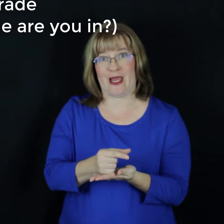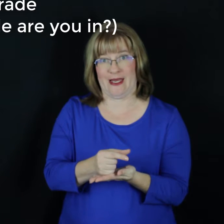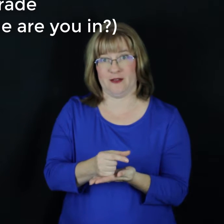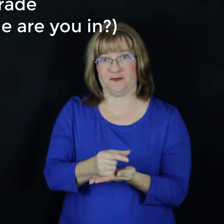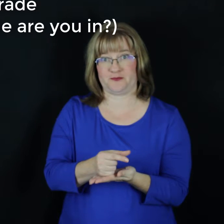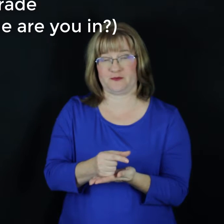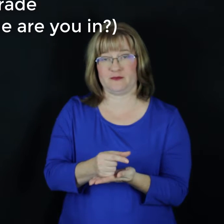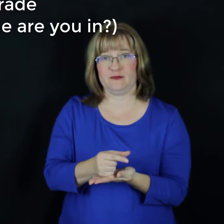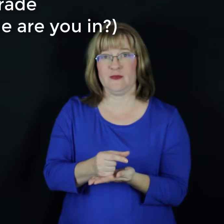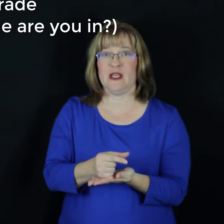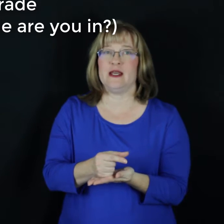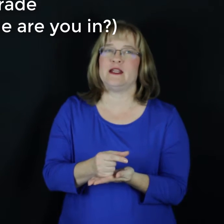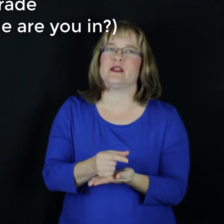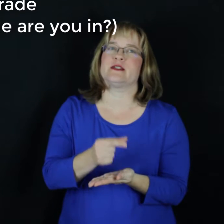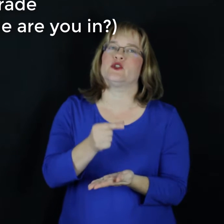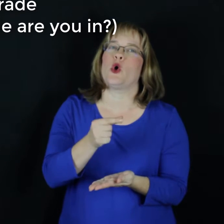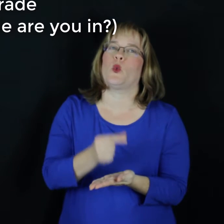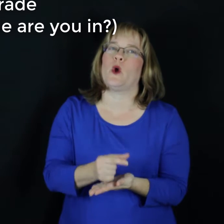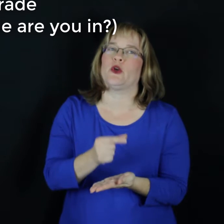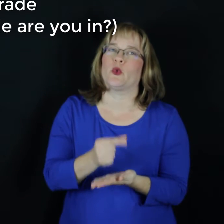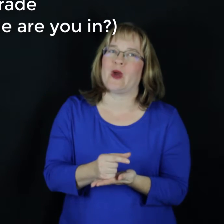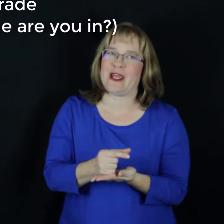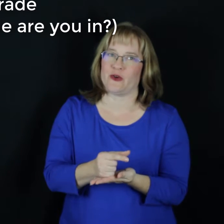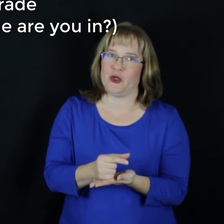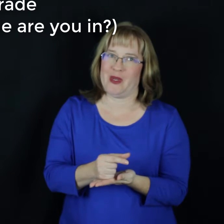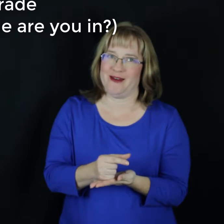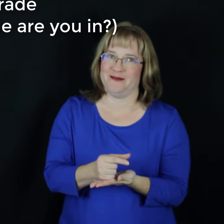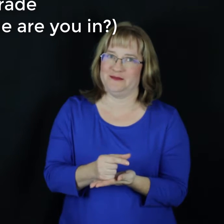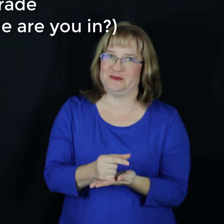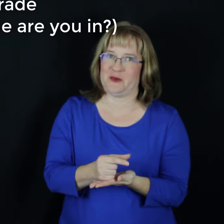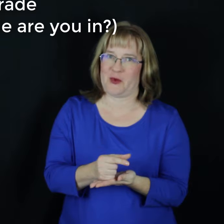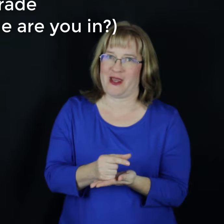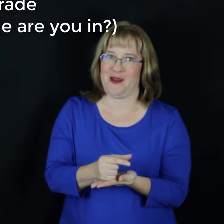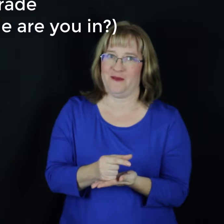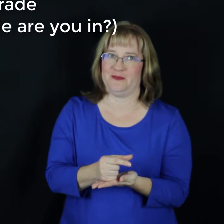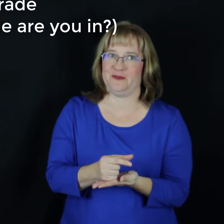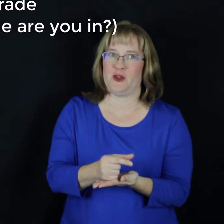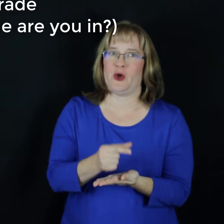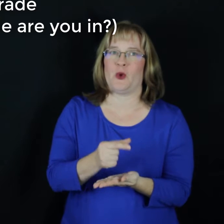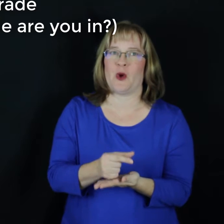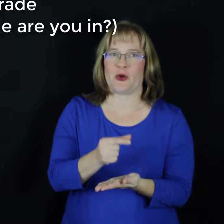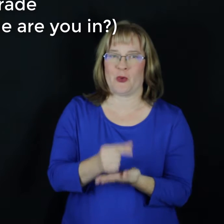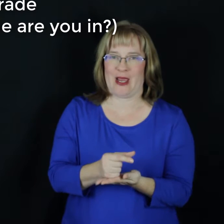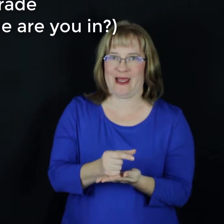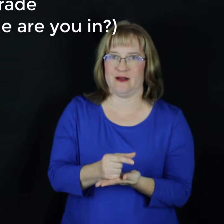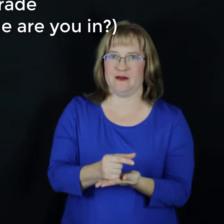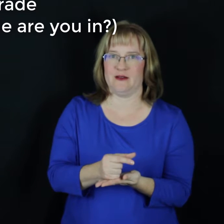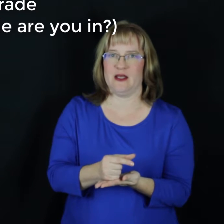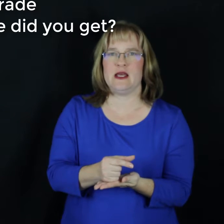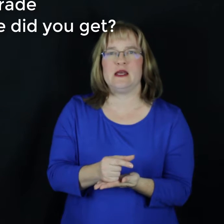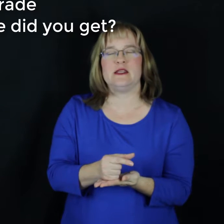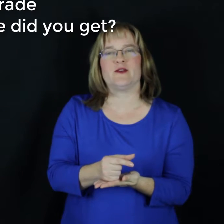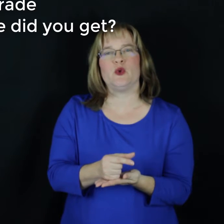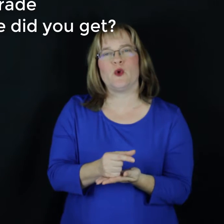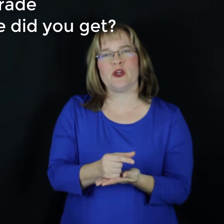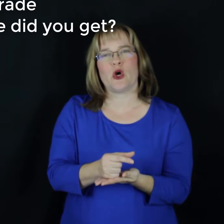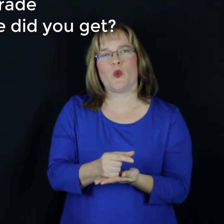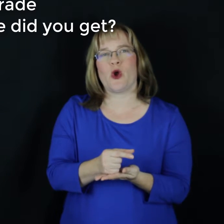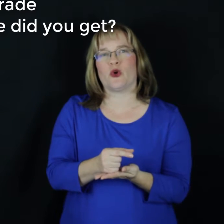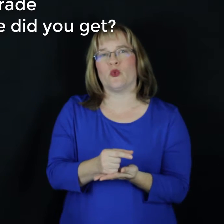Grade. Now this is what grade are you in? Okay? What grade? Now if you want to know what